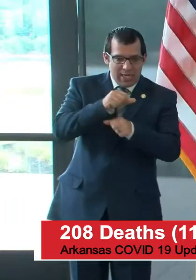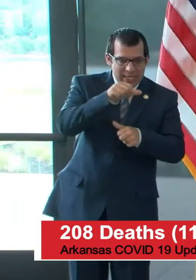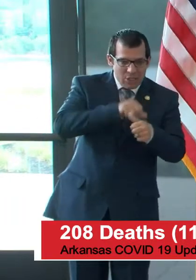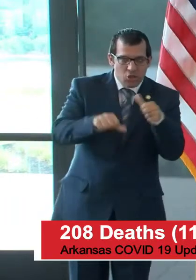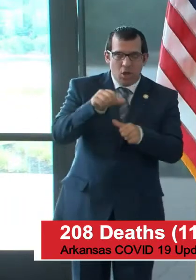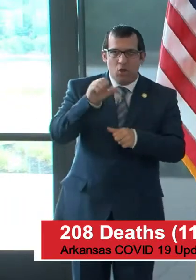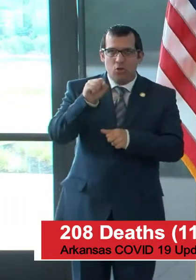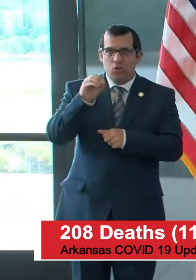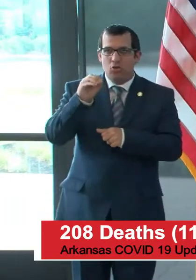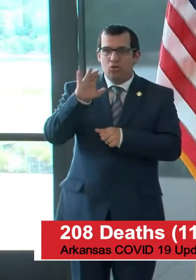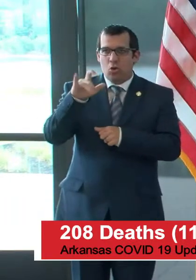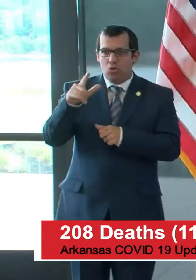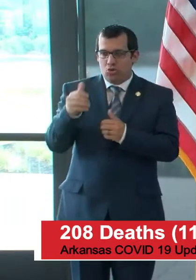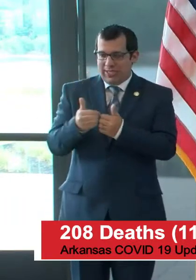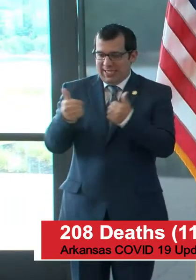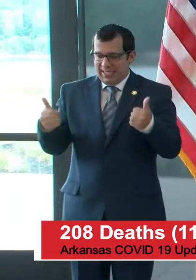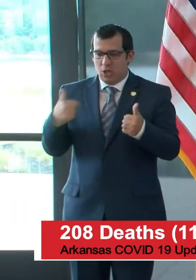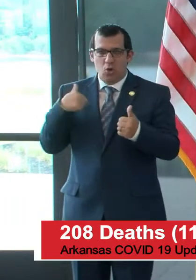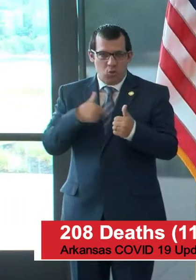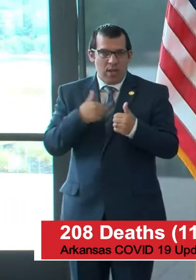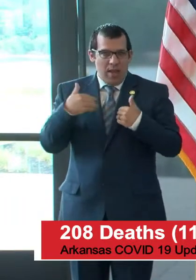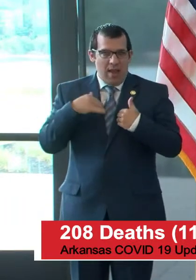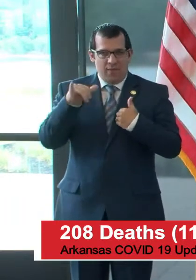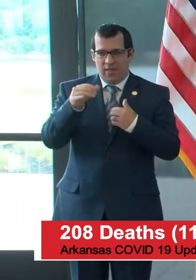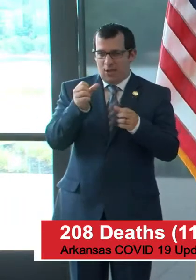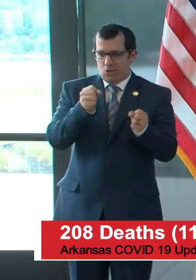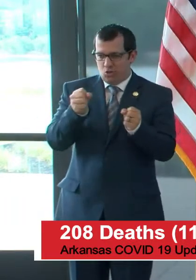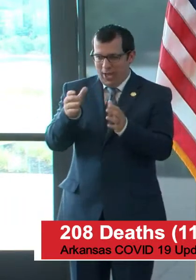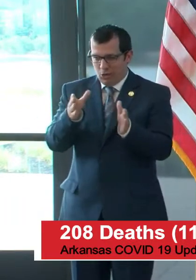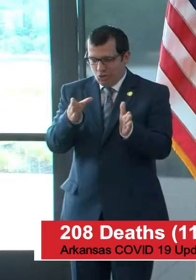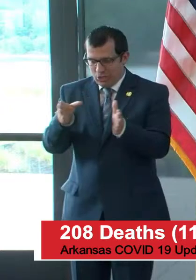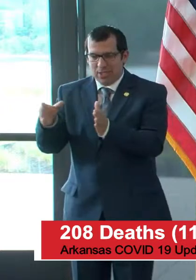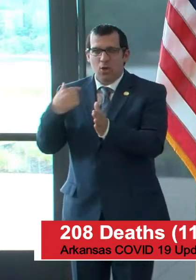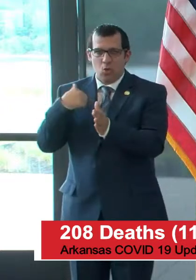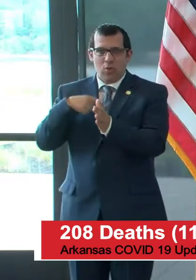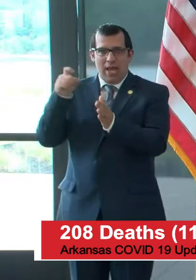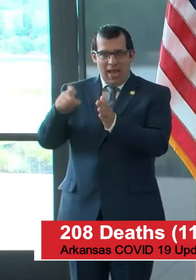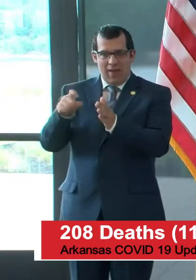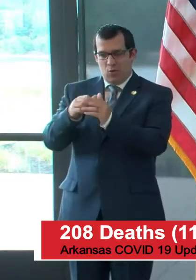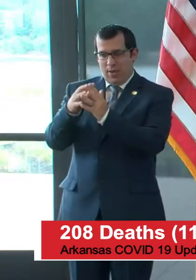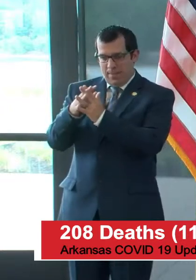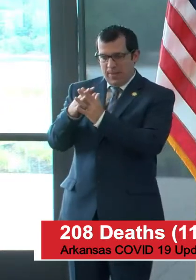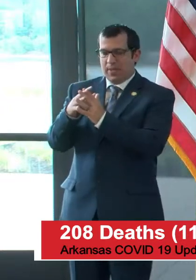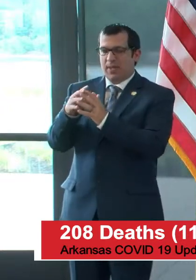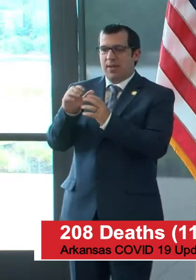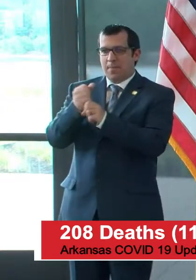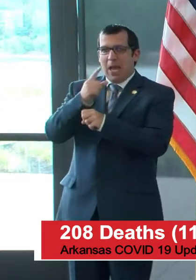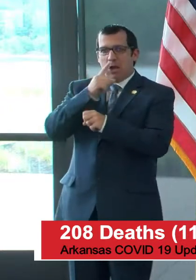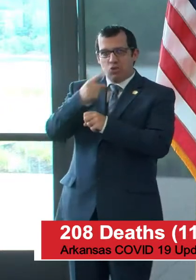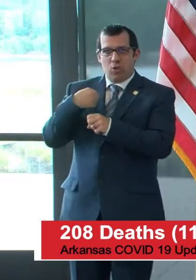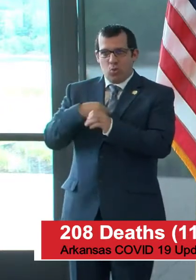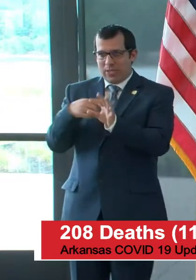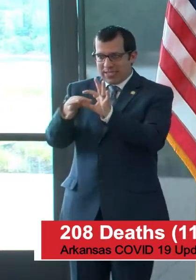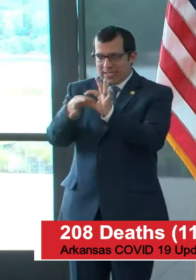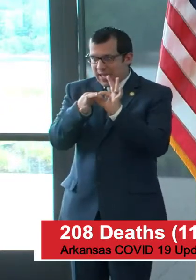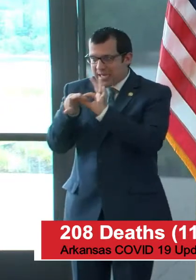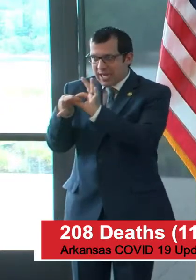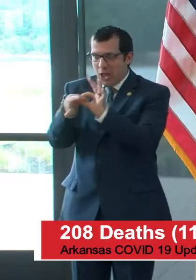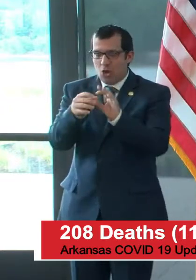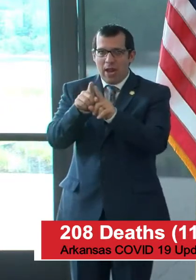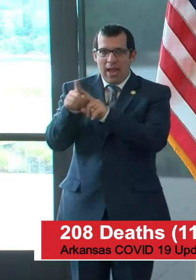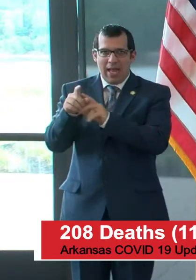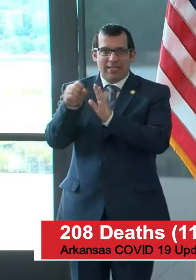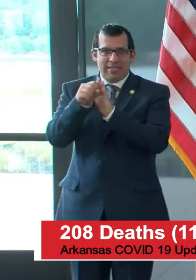social distancing. We have a strategy in place. We need to implement that and make sure that we stay together as a